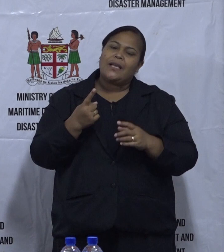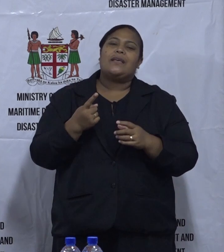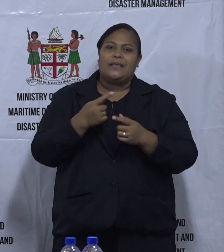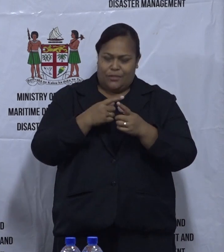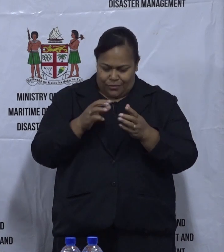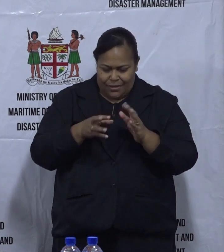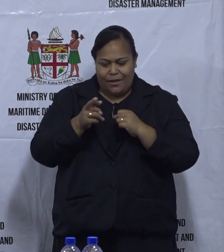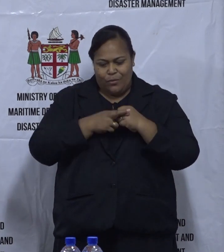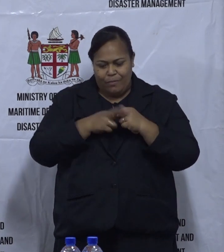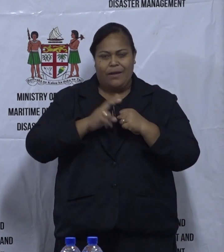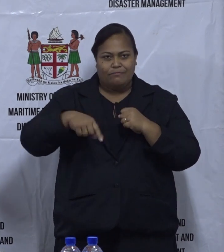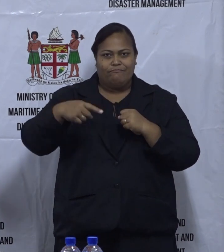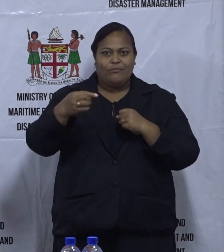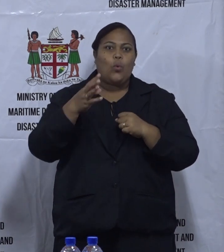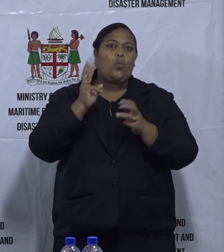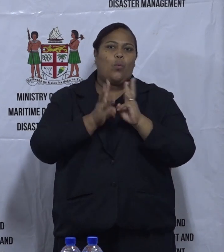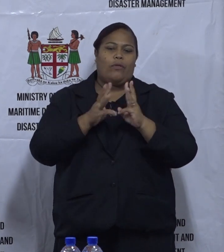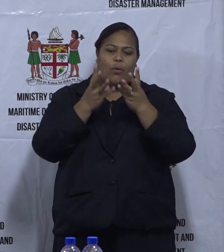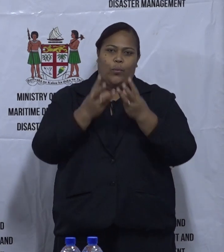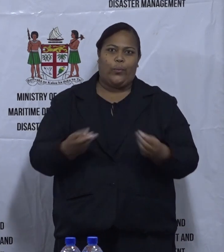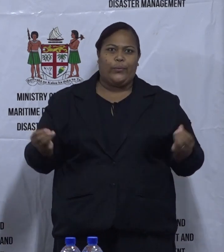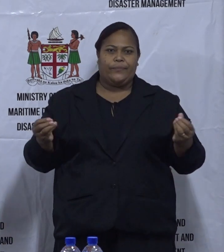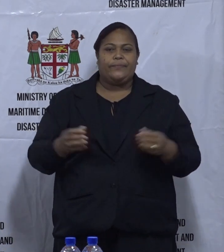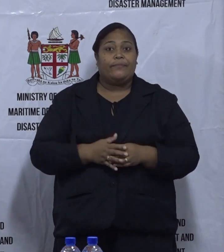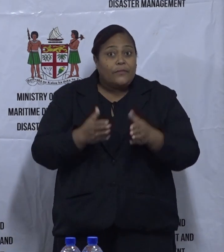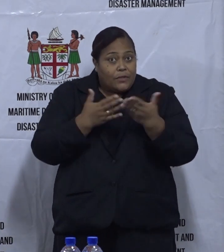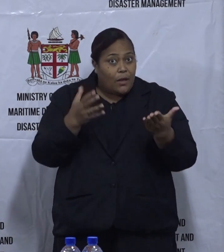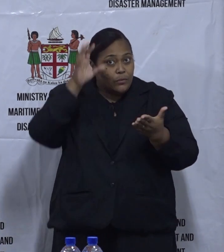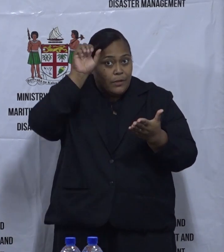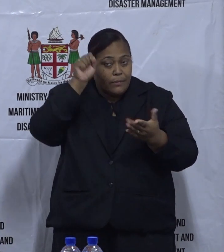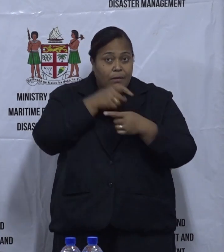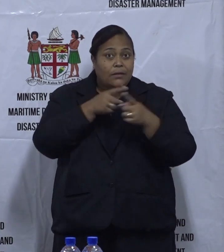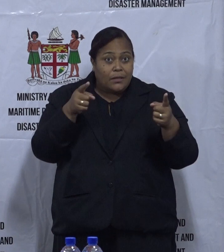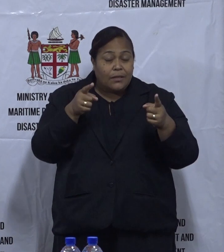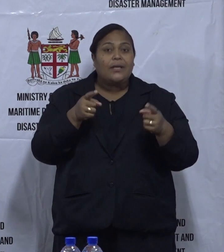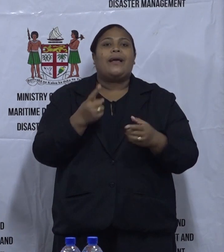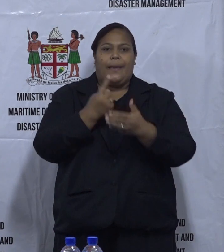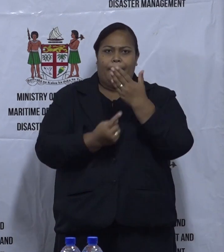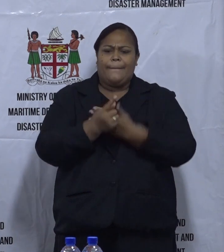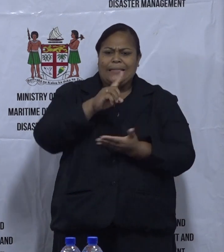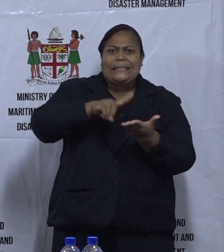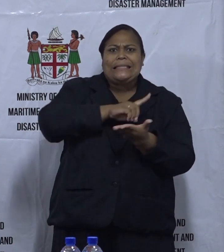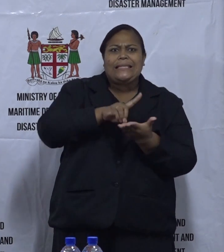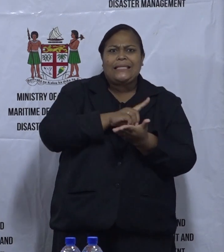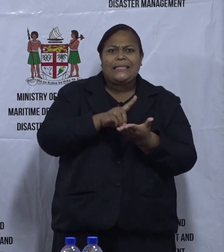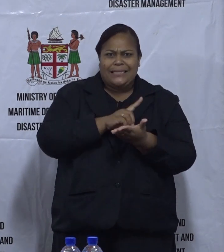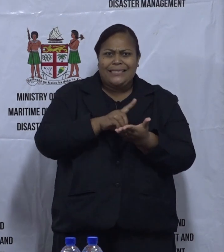and gentlemen, the outbreak of communicable diseases are common in the aftermath of